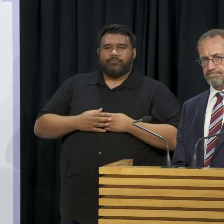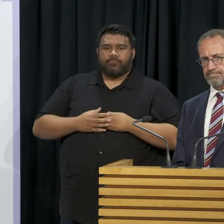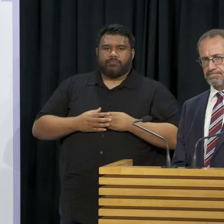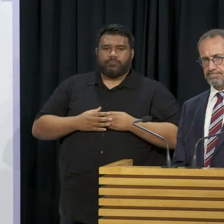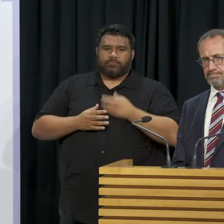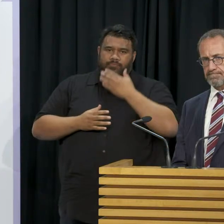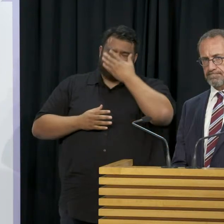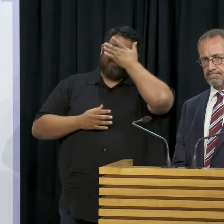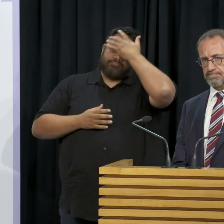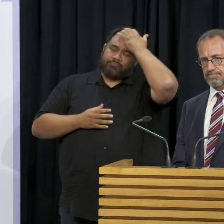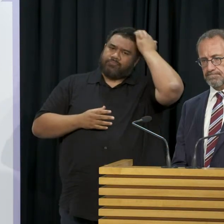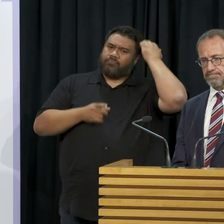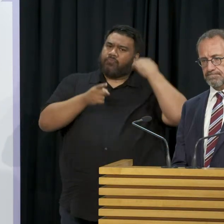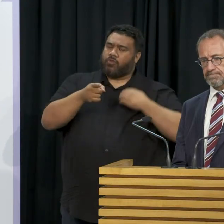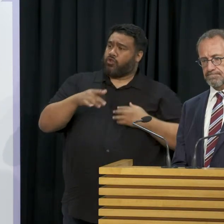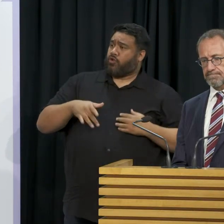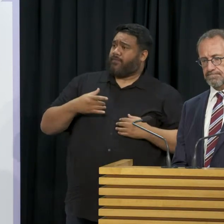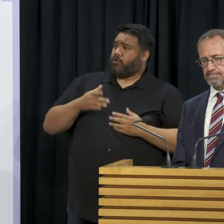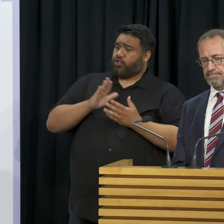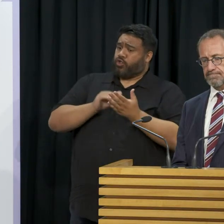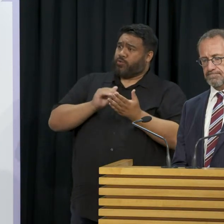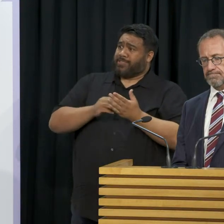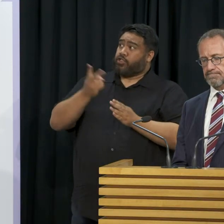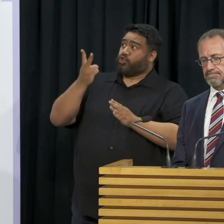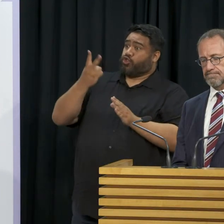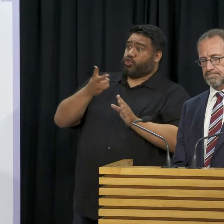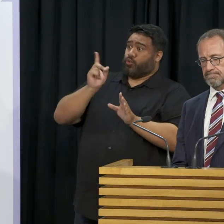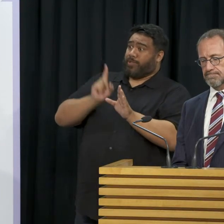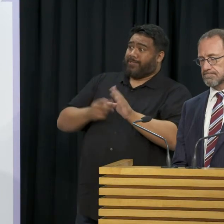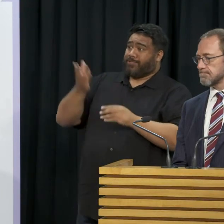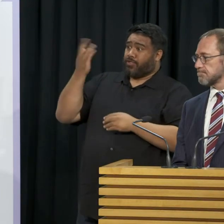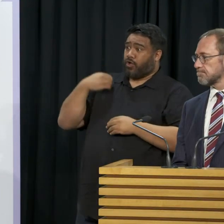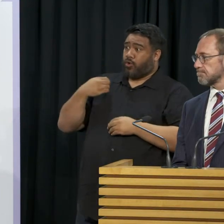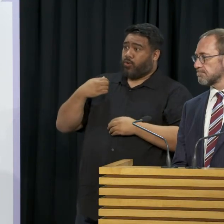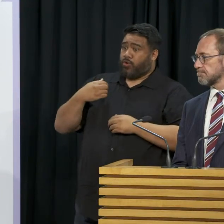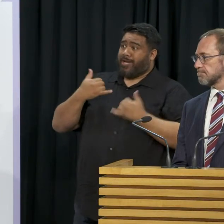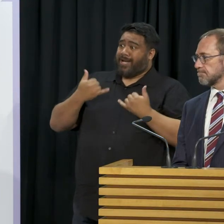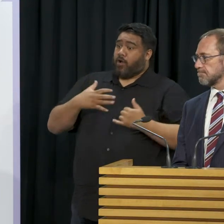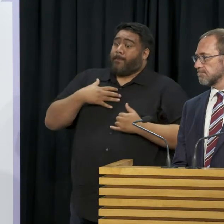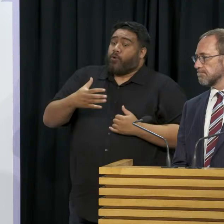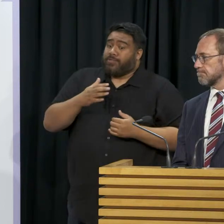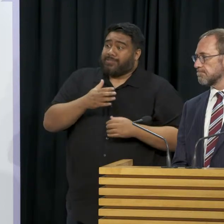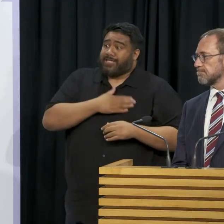Zealand is a safer place to be a Muslim today than it was 2 years ago? That has to be our goal. I'm